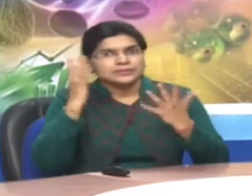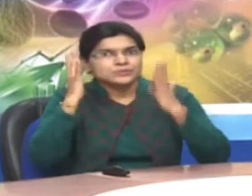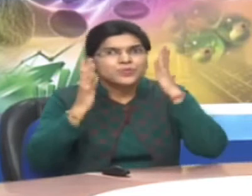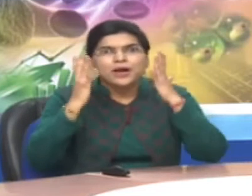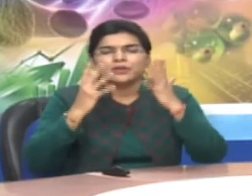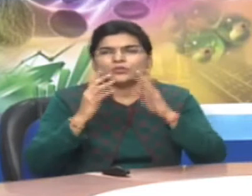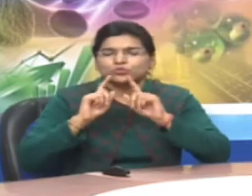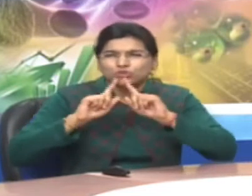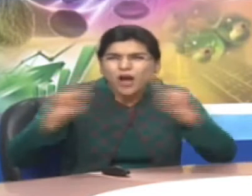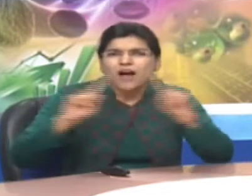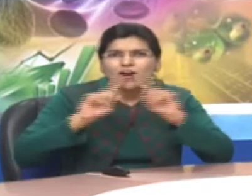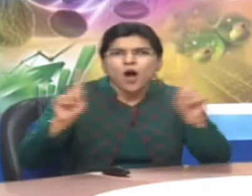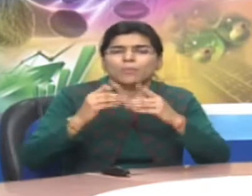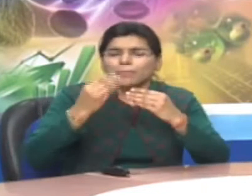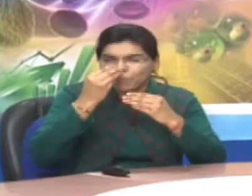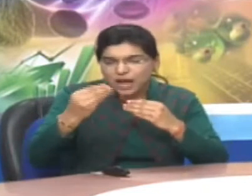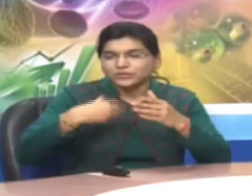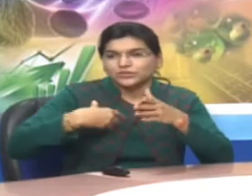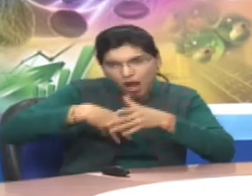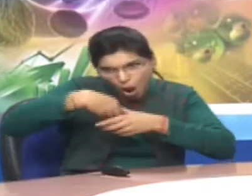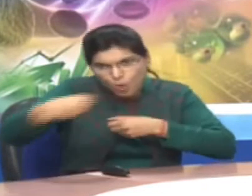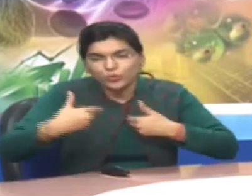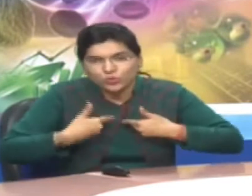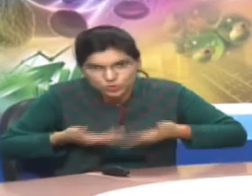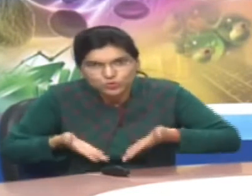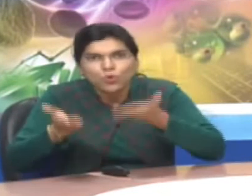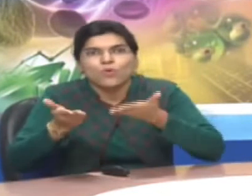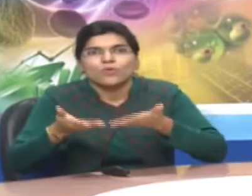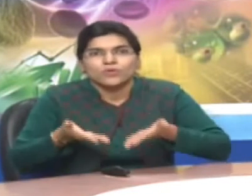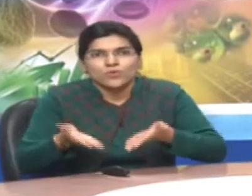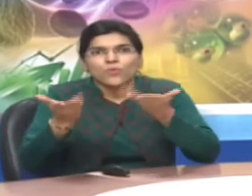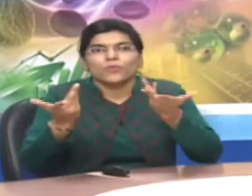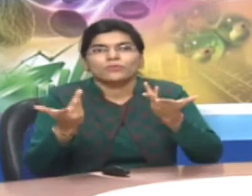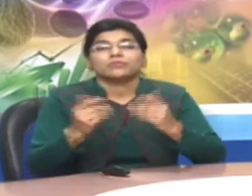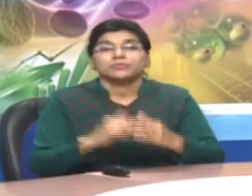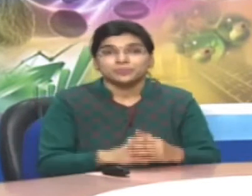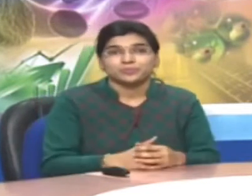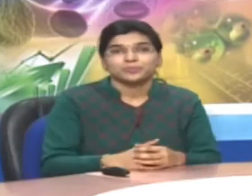Intruder rattles door and shouts, "Let me get out of here."